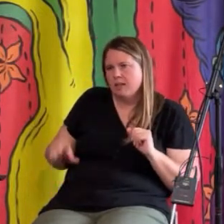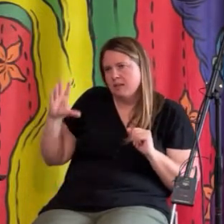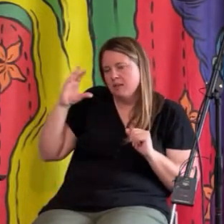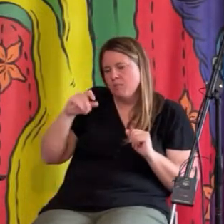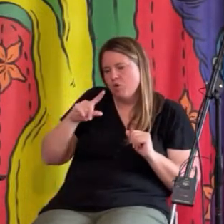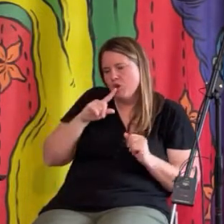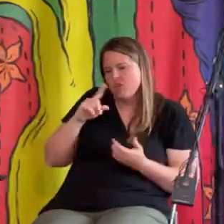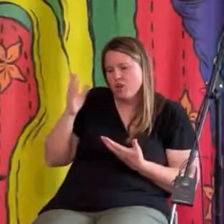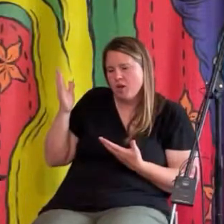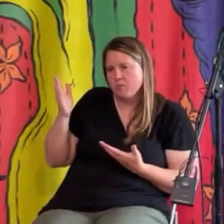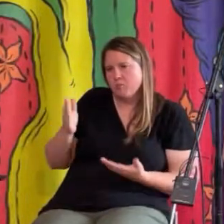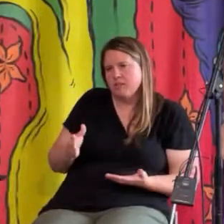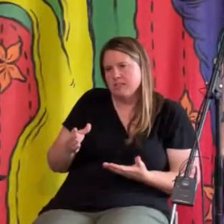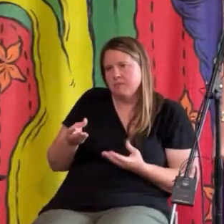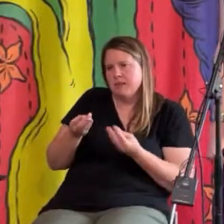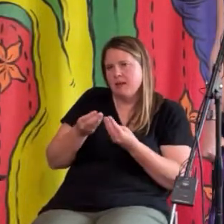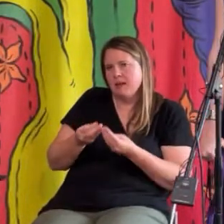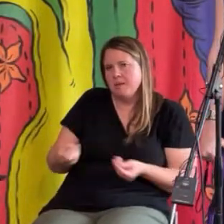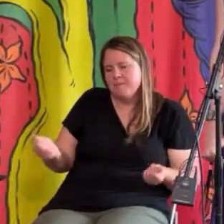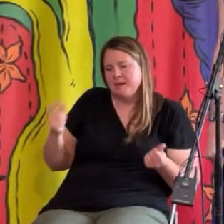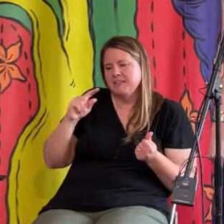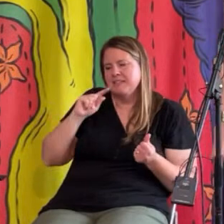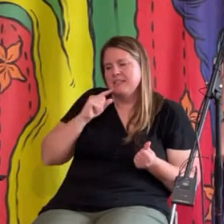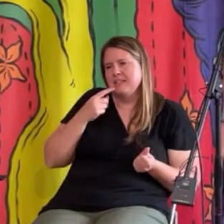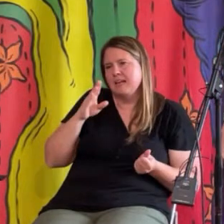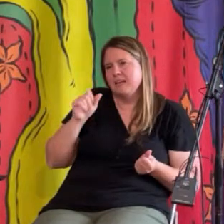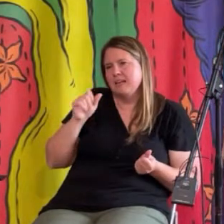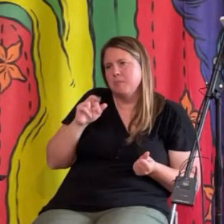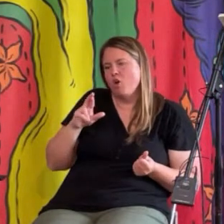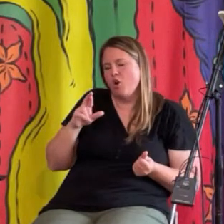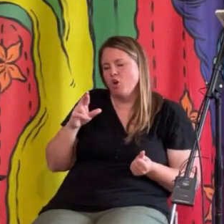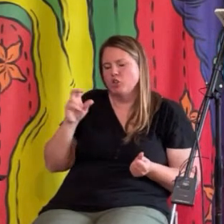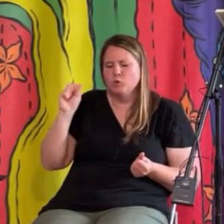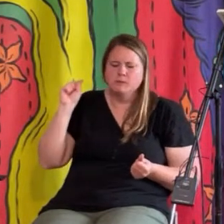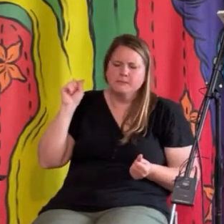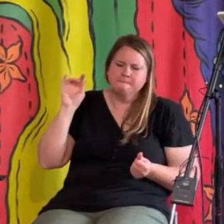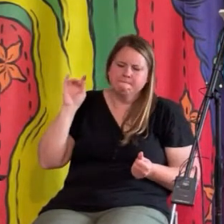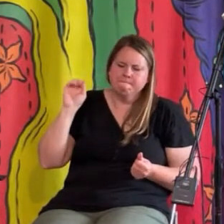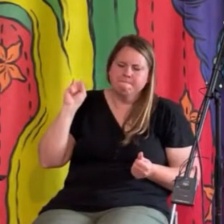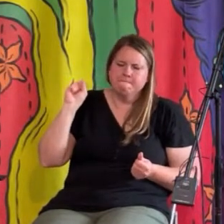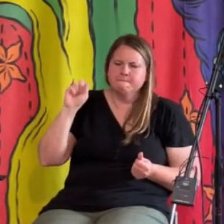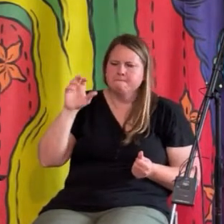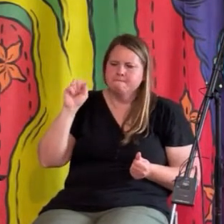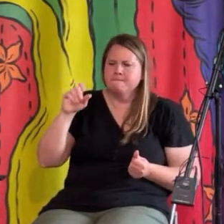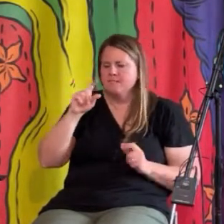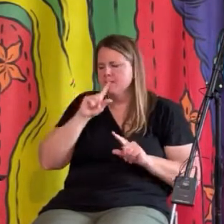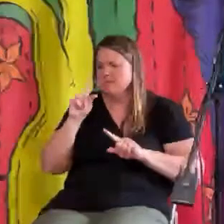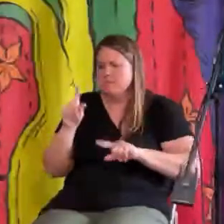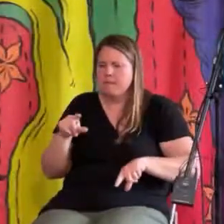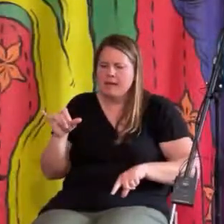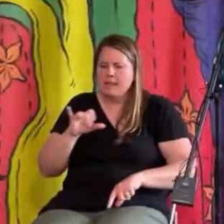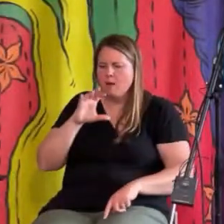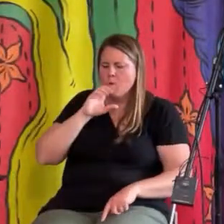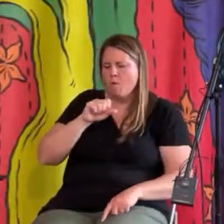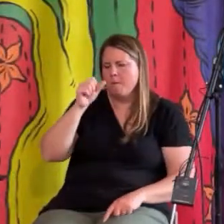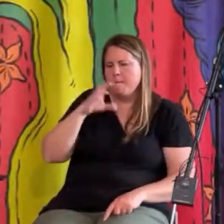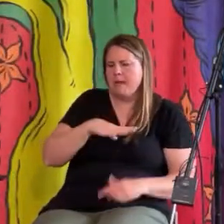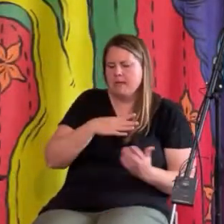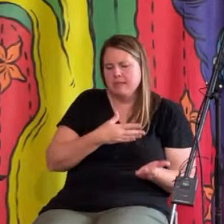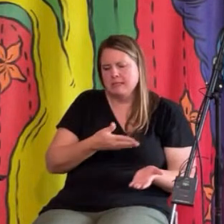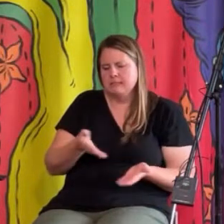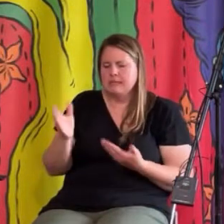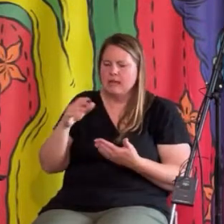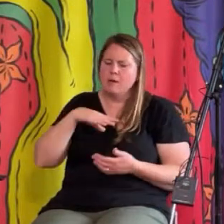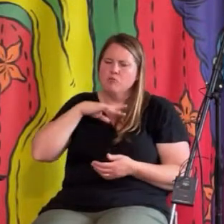a melted candy bar. You issue commands like an old man, then take out my trash like a